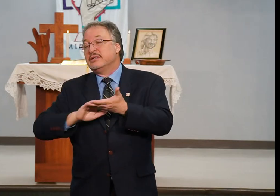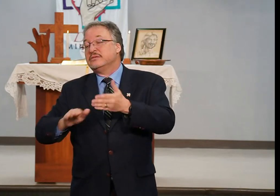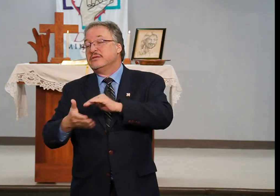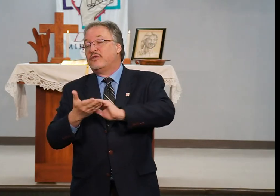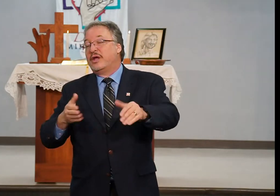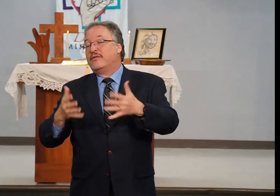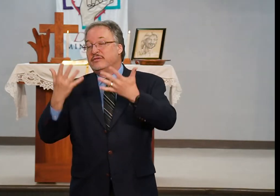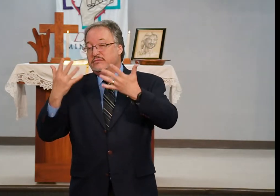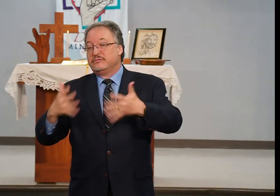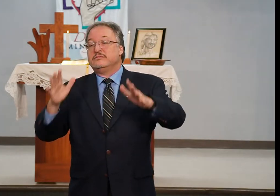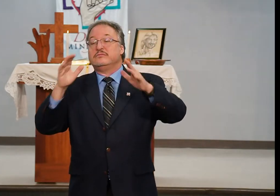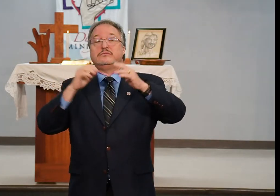When they were embarrassed,